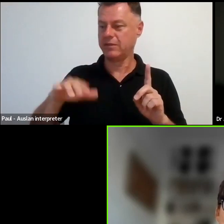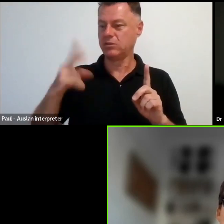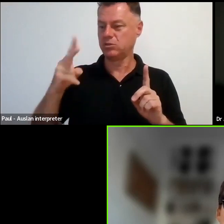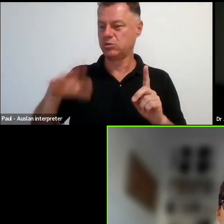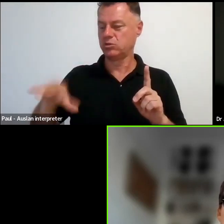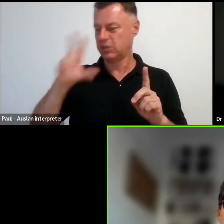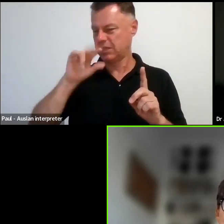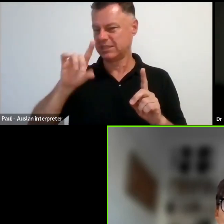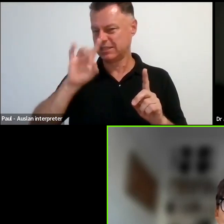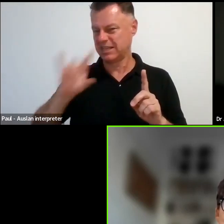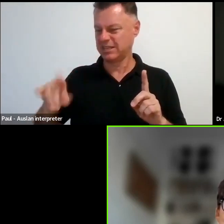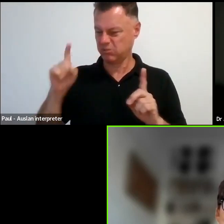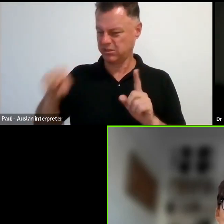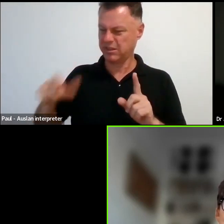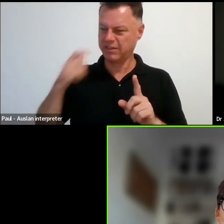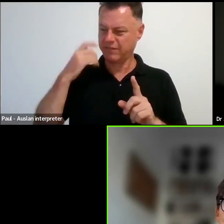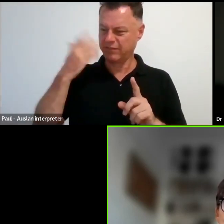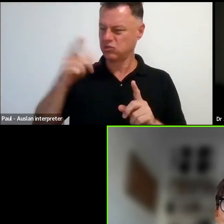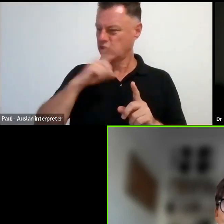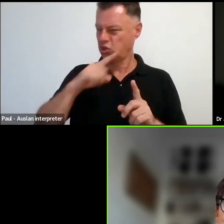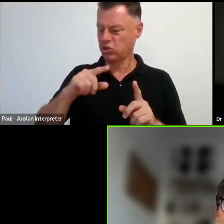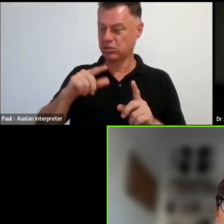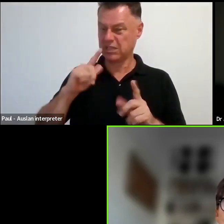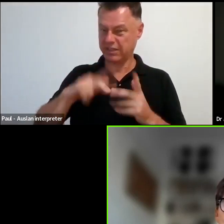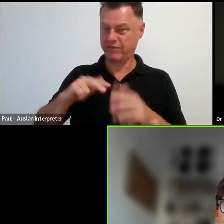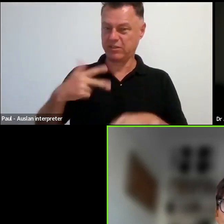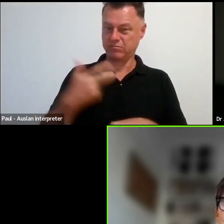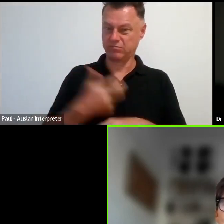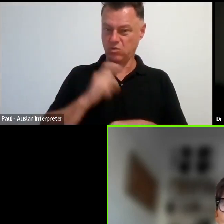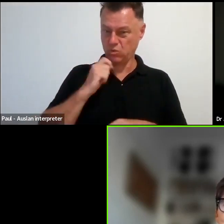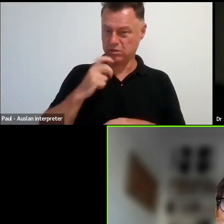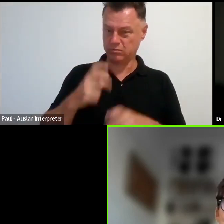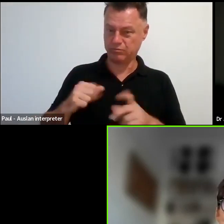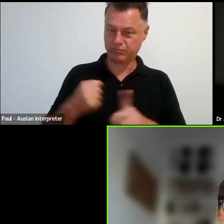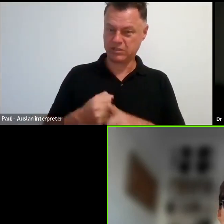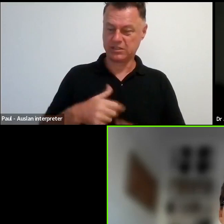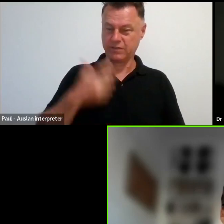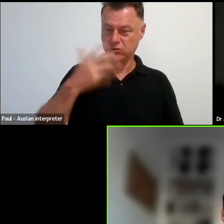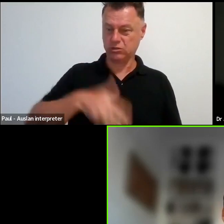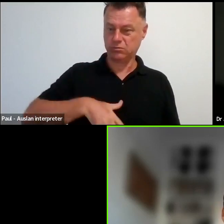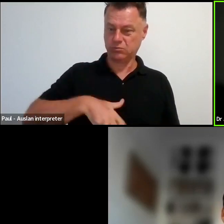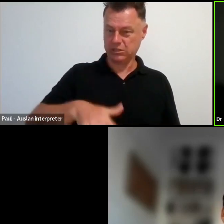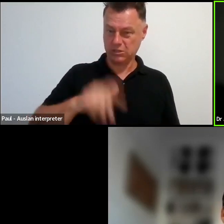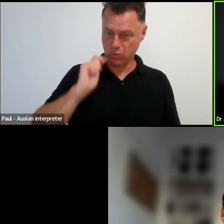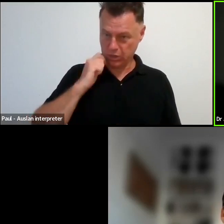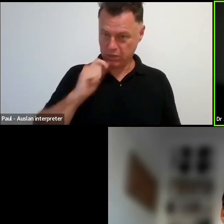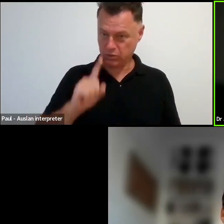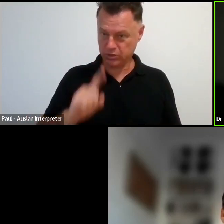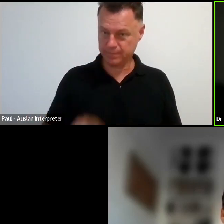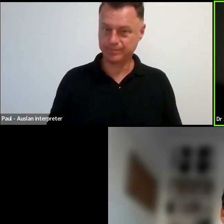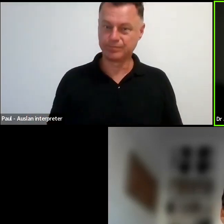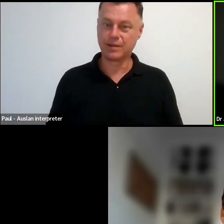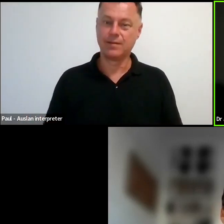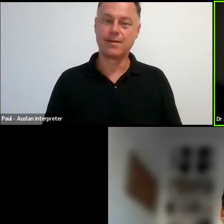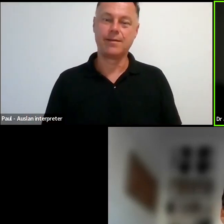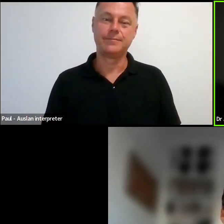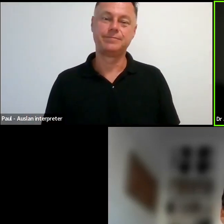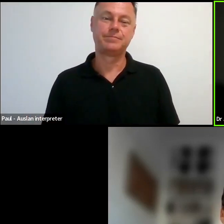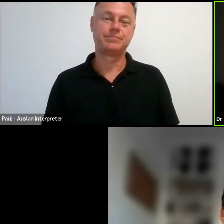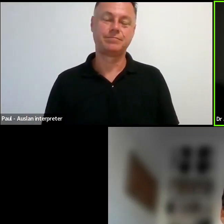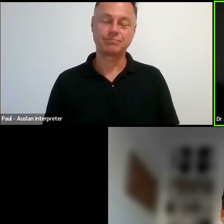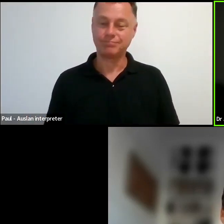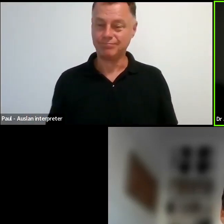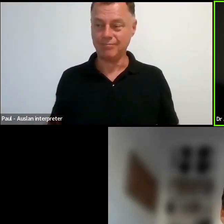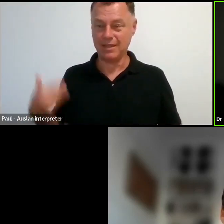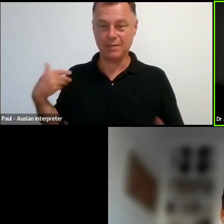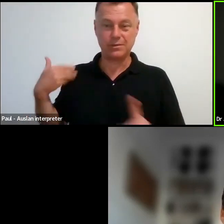themselves. Can you reiterate the information around that for children and fertility, please? Yeah, so there is no